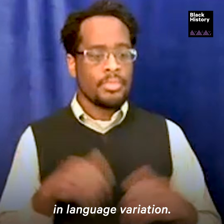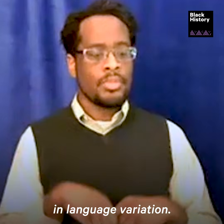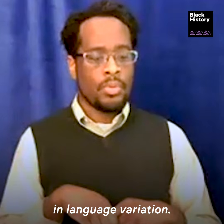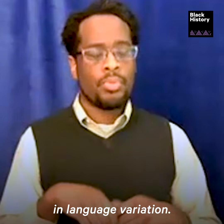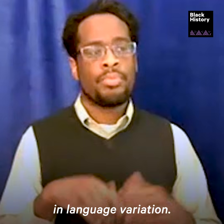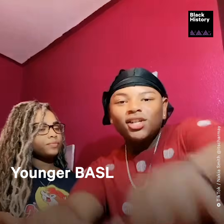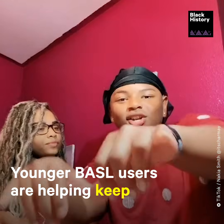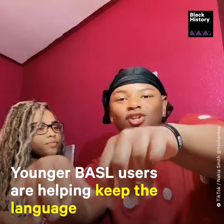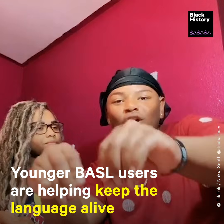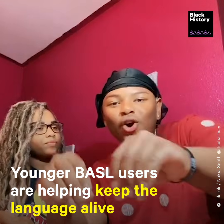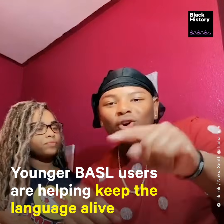variation.